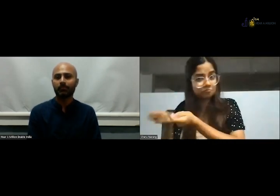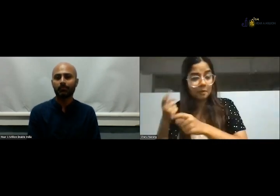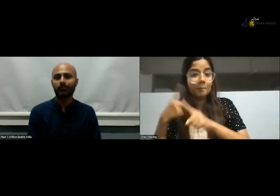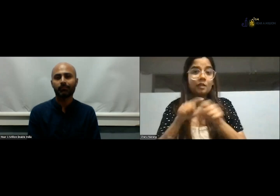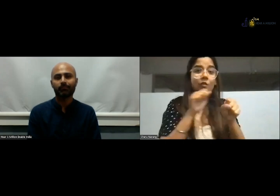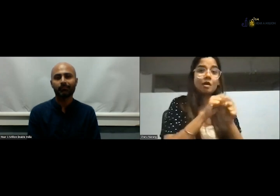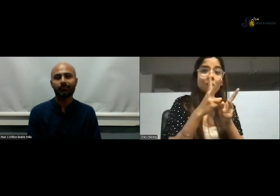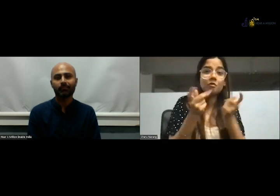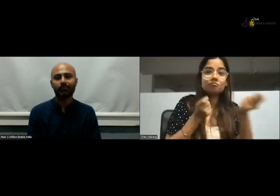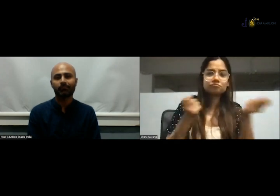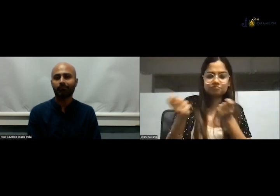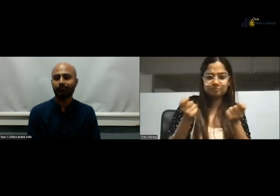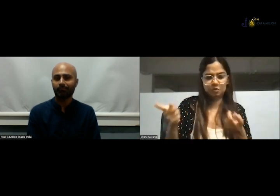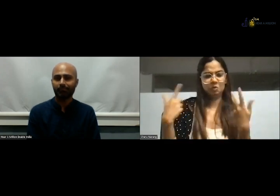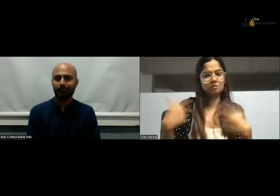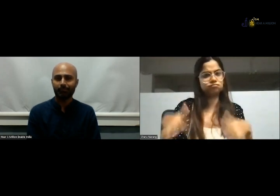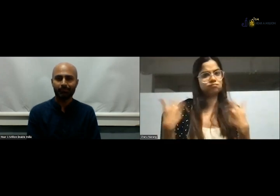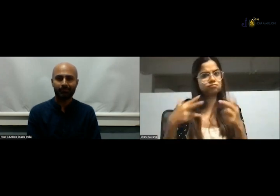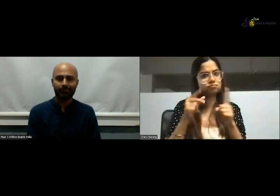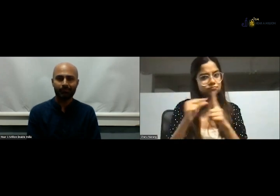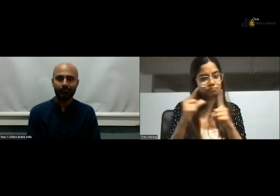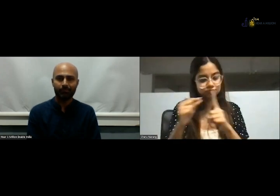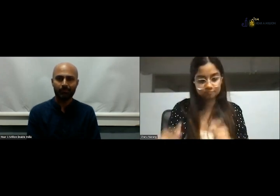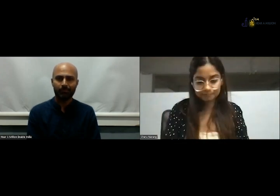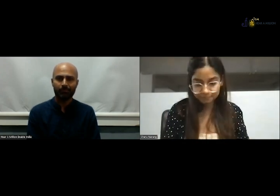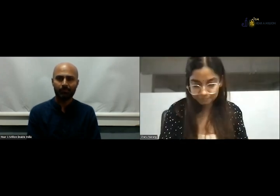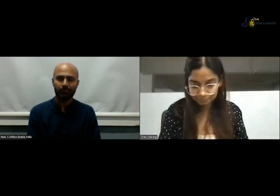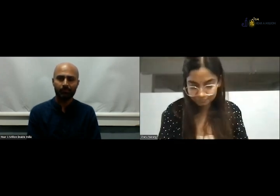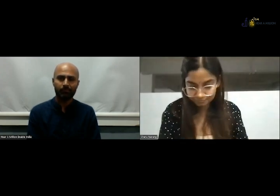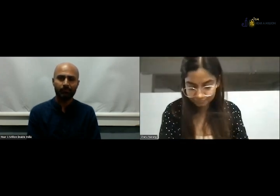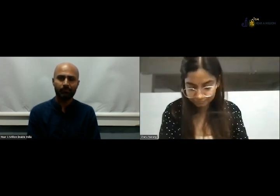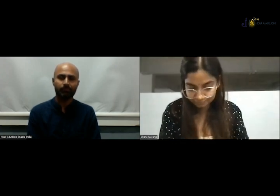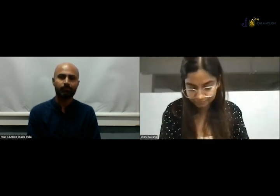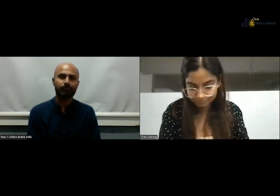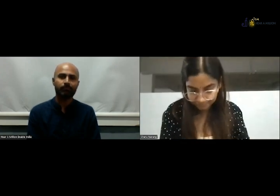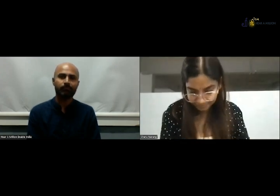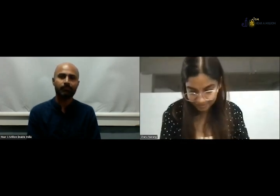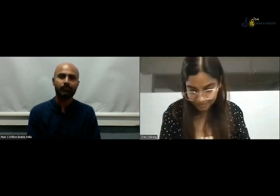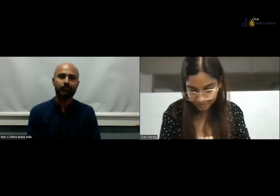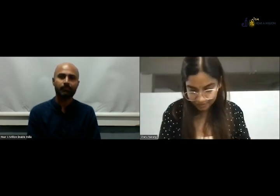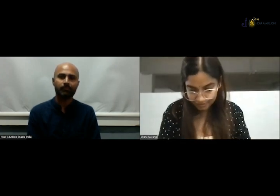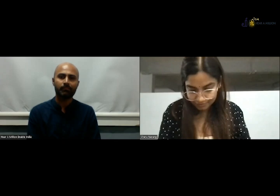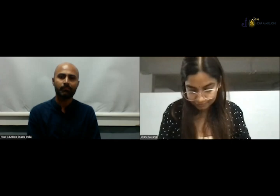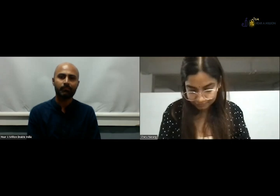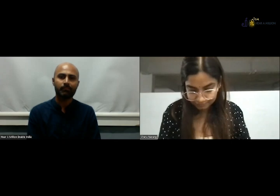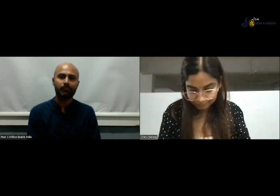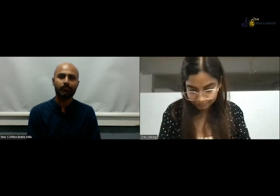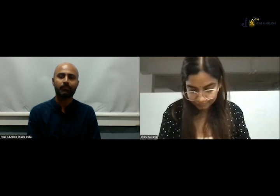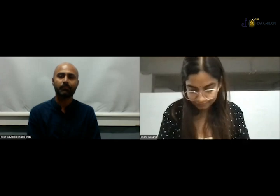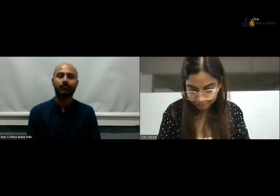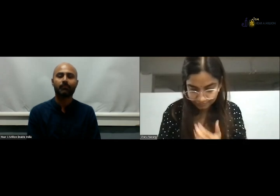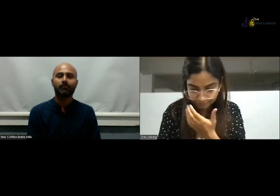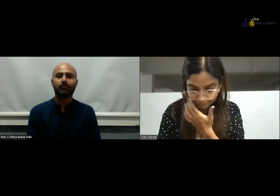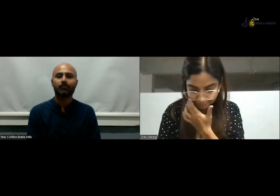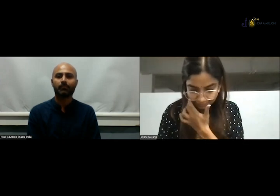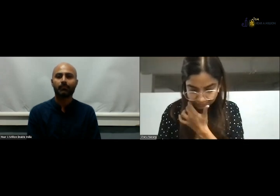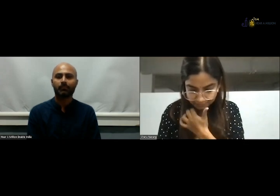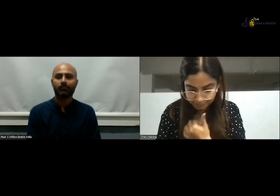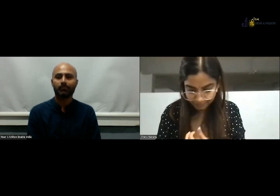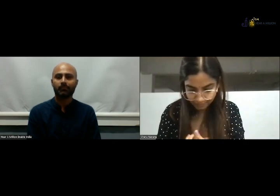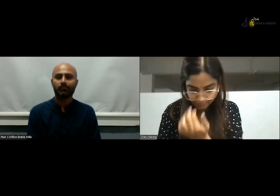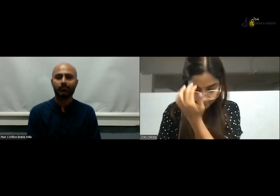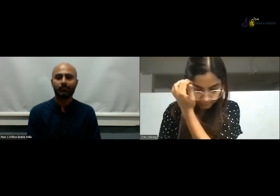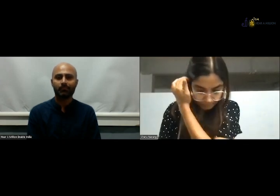to manage all the things. She used to manage her household chores too, as well as she was doing her professional work. That was really inspiring.